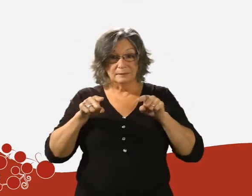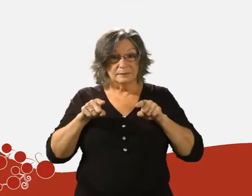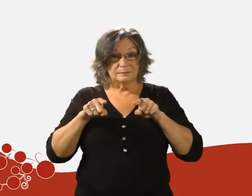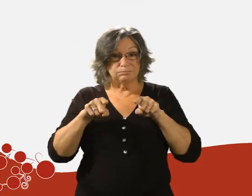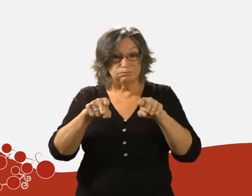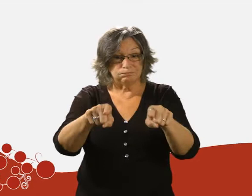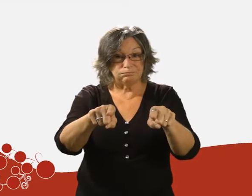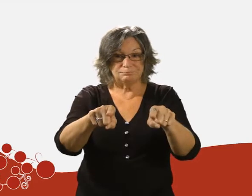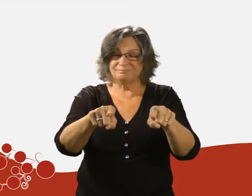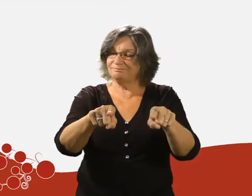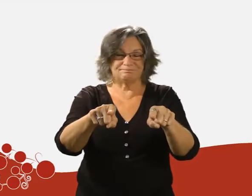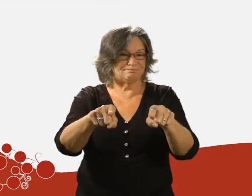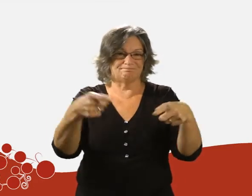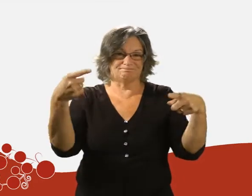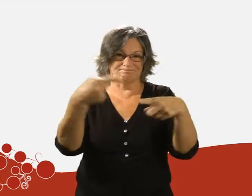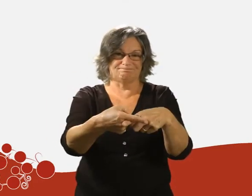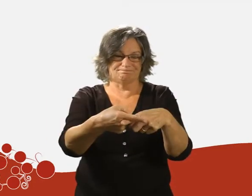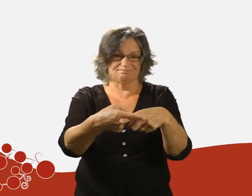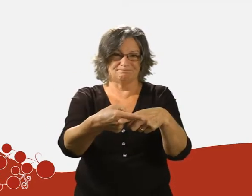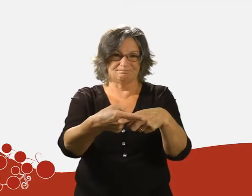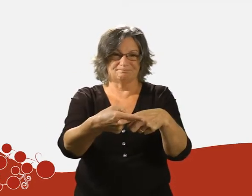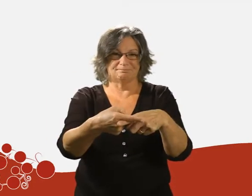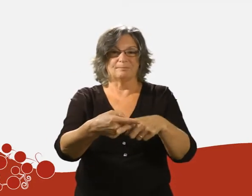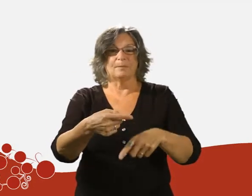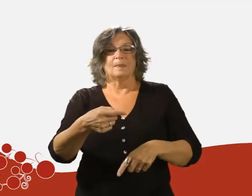trying to incorporate the two can lead to many problems.